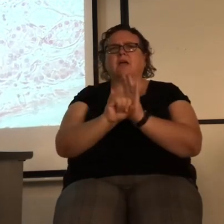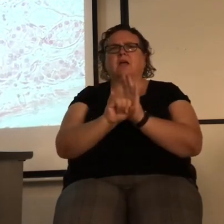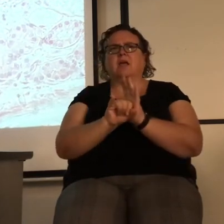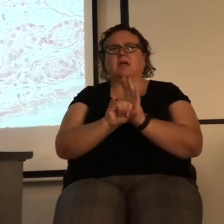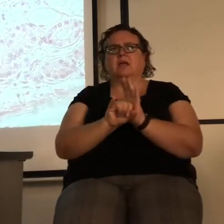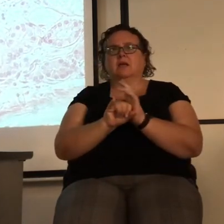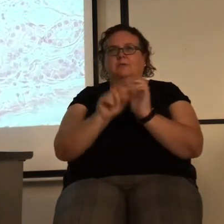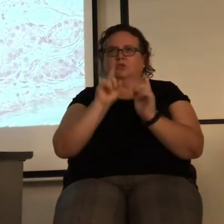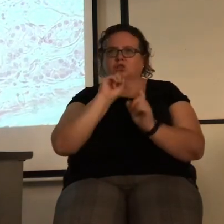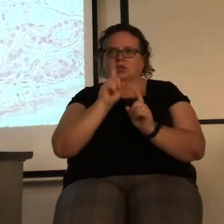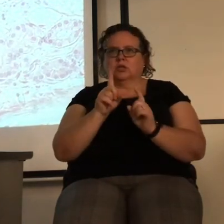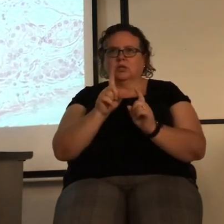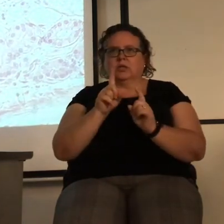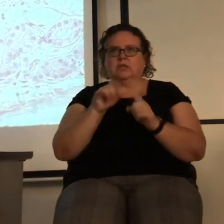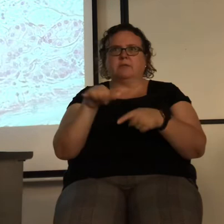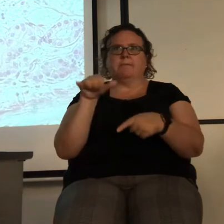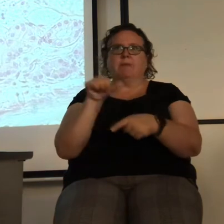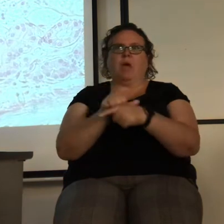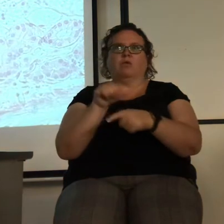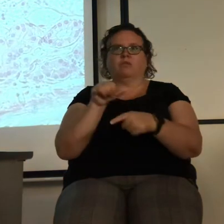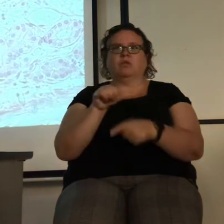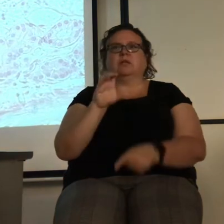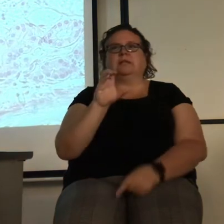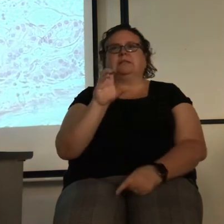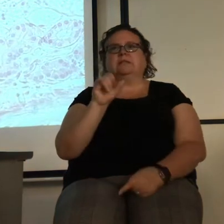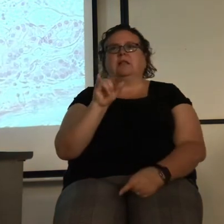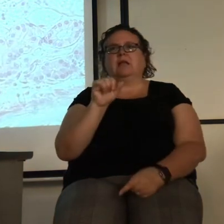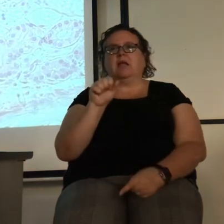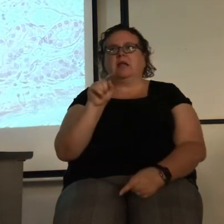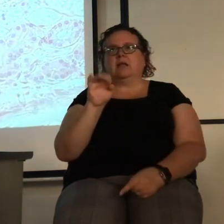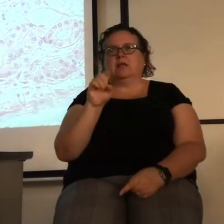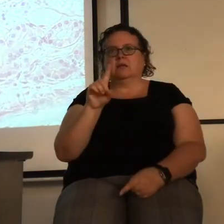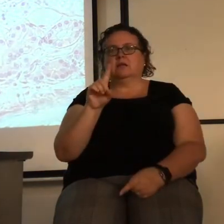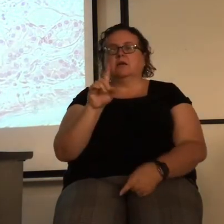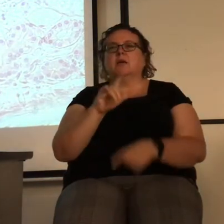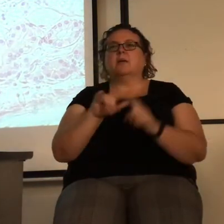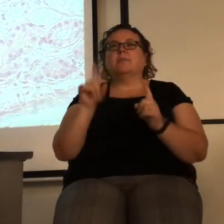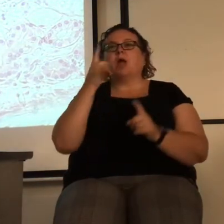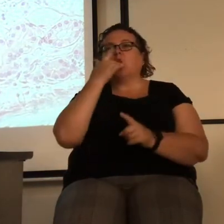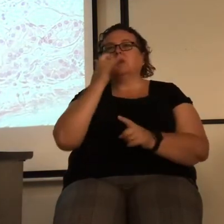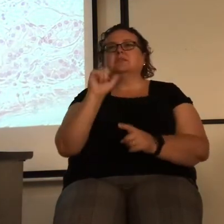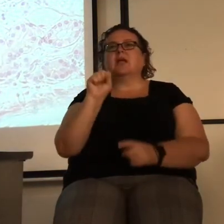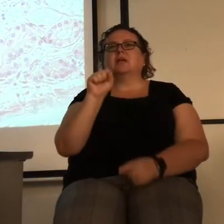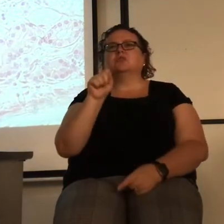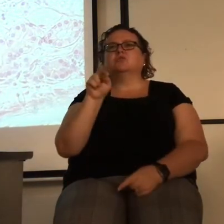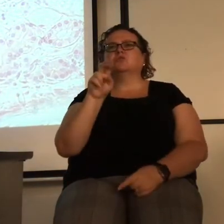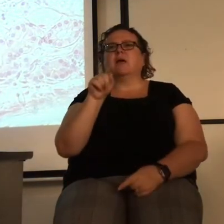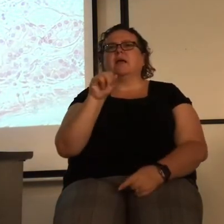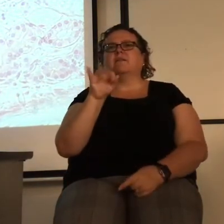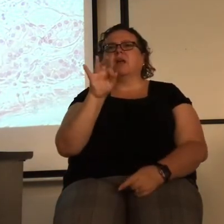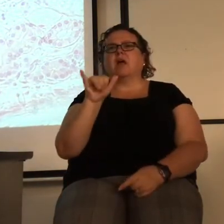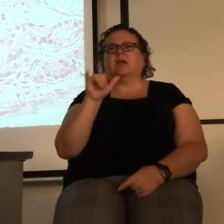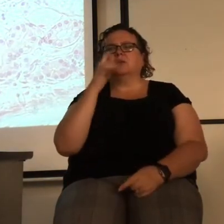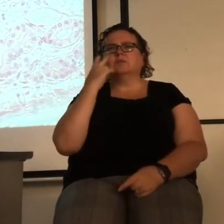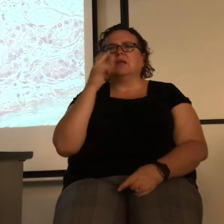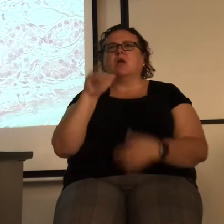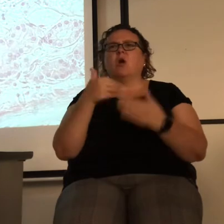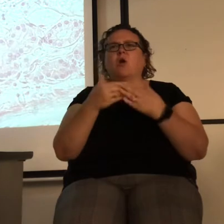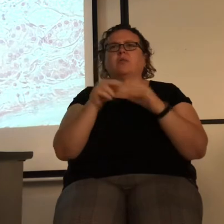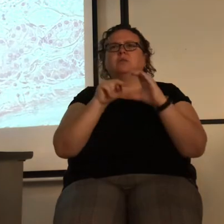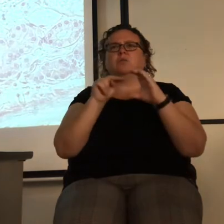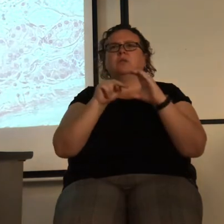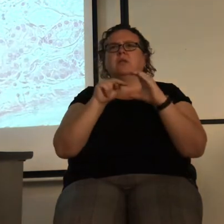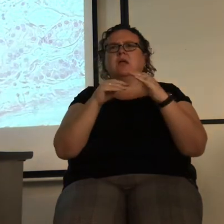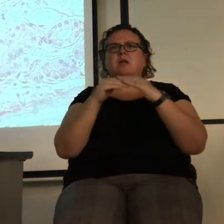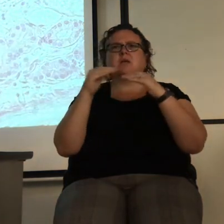sure. It's a mouthful, right? It's ciliated. It looks like it's stratified. Look at all these nuclei stacked on top of one